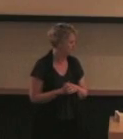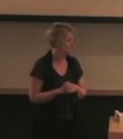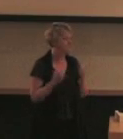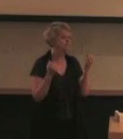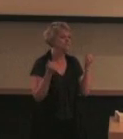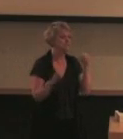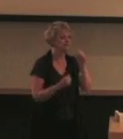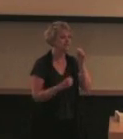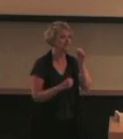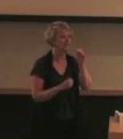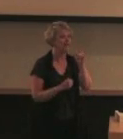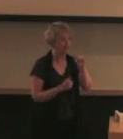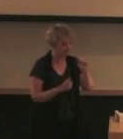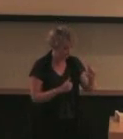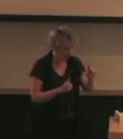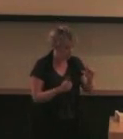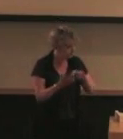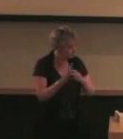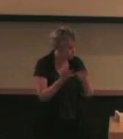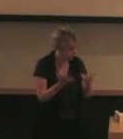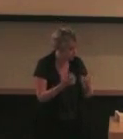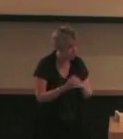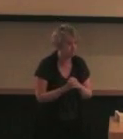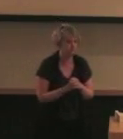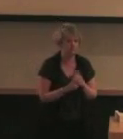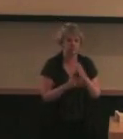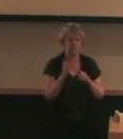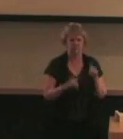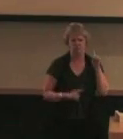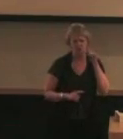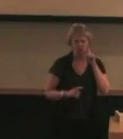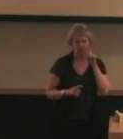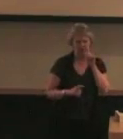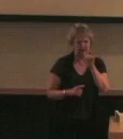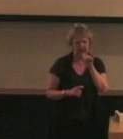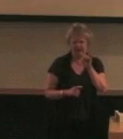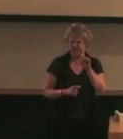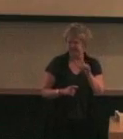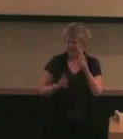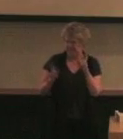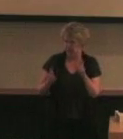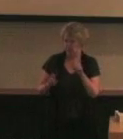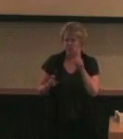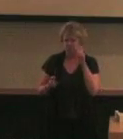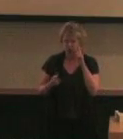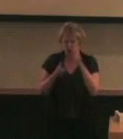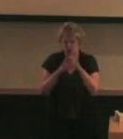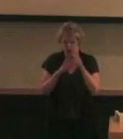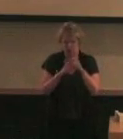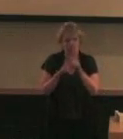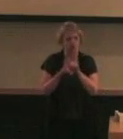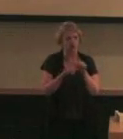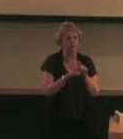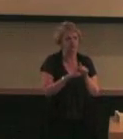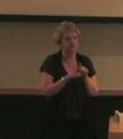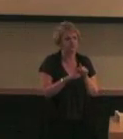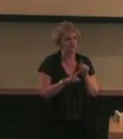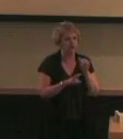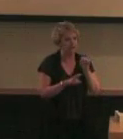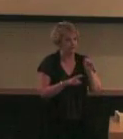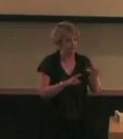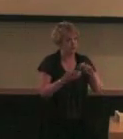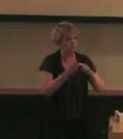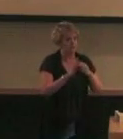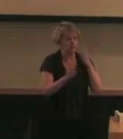American Sign Language, what is that? Some people probably have heard that, I hope so. It's also known as ASL. It's